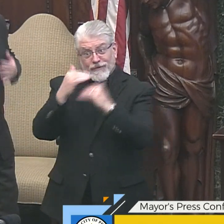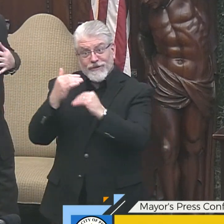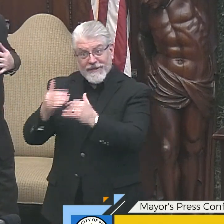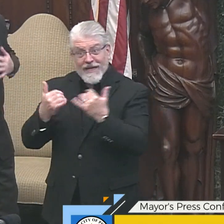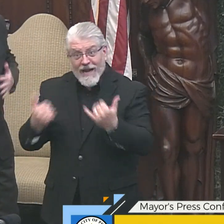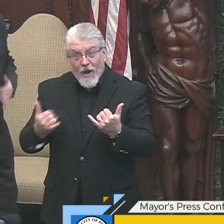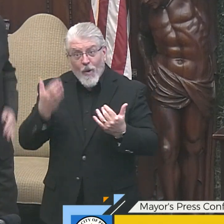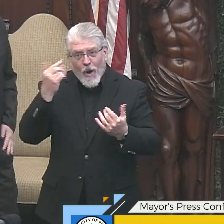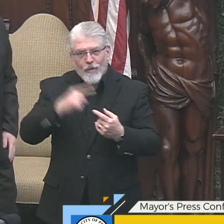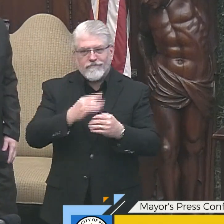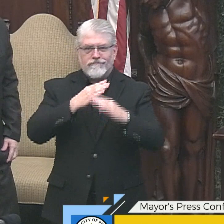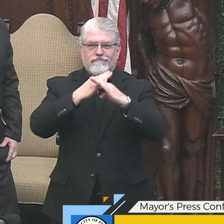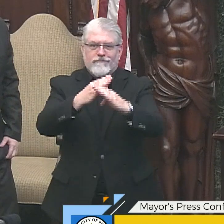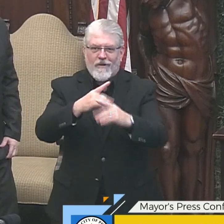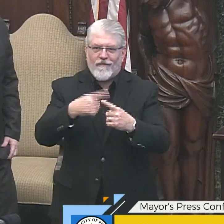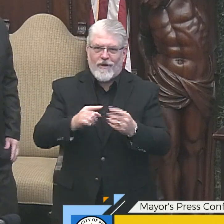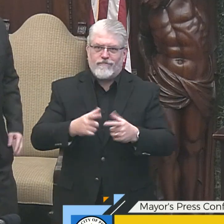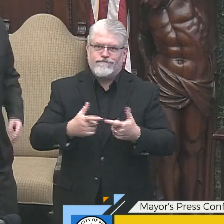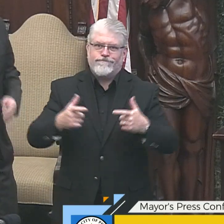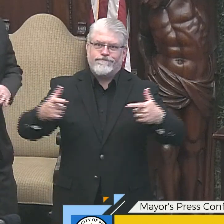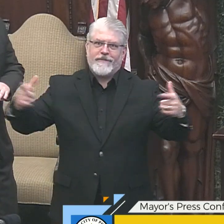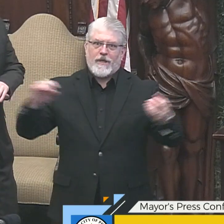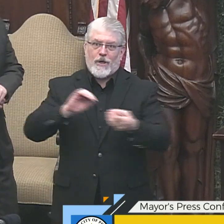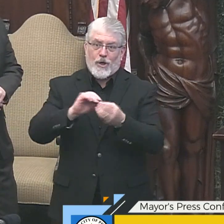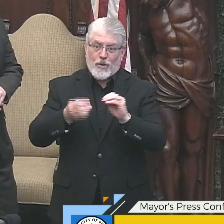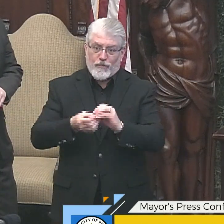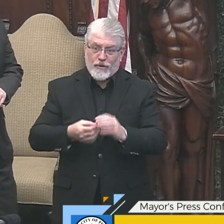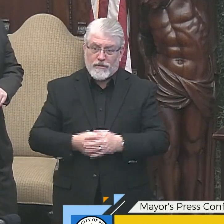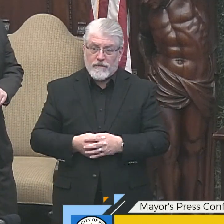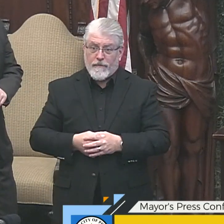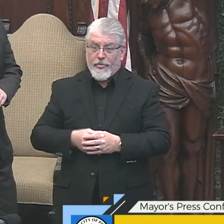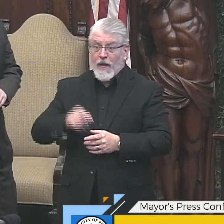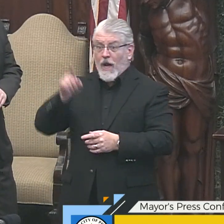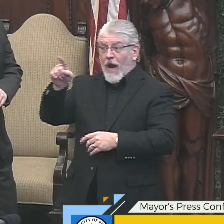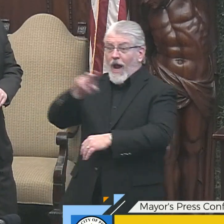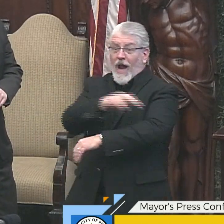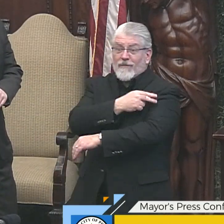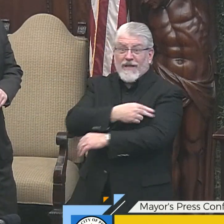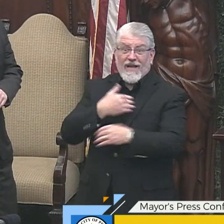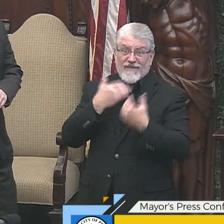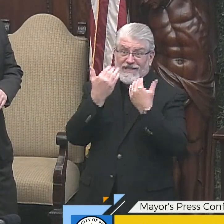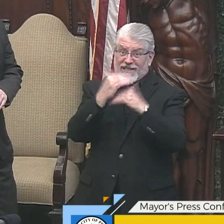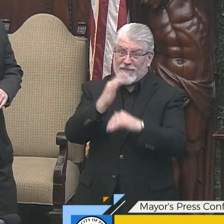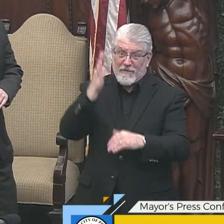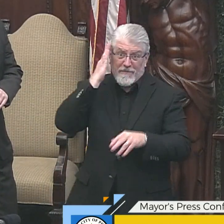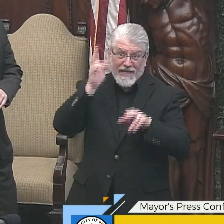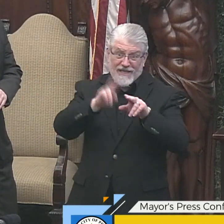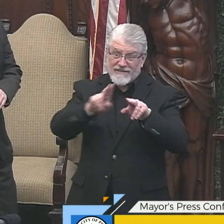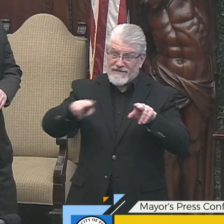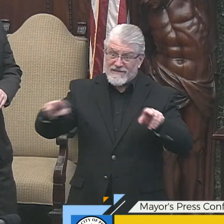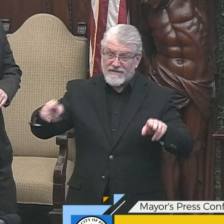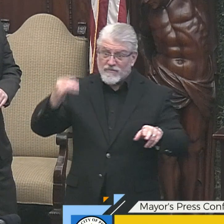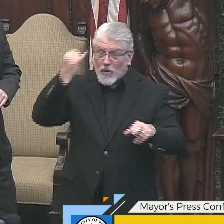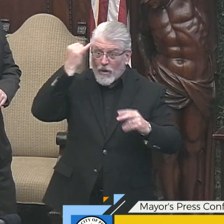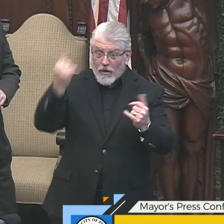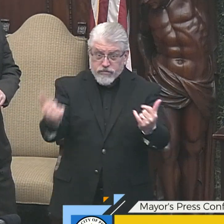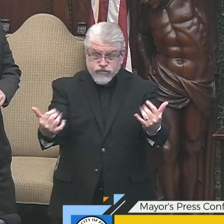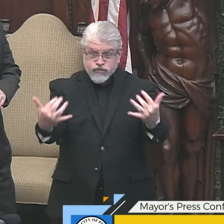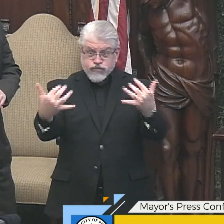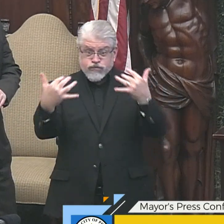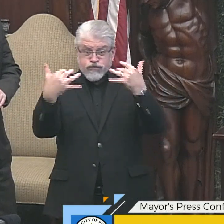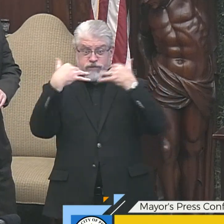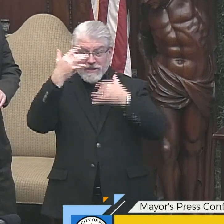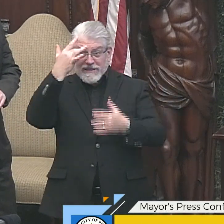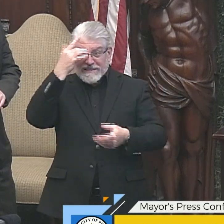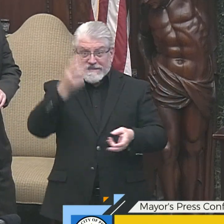capacity is only so much, and if you have a huge number of people get sick at one time, that will be overwhelmed. I can say that again, we're trying to reduce the number of